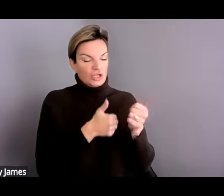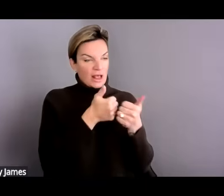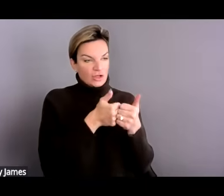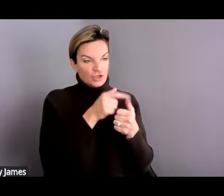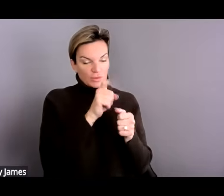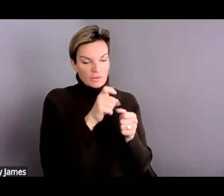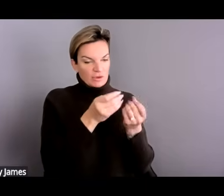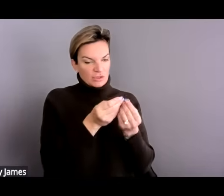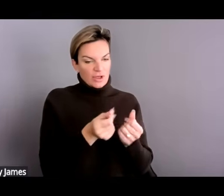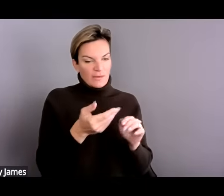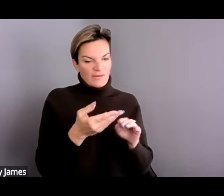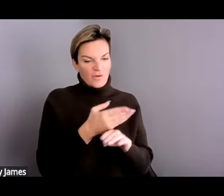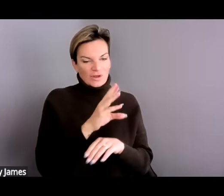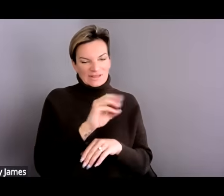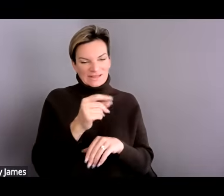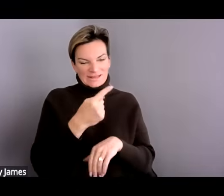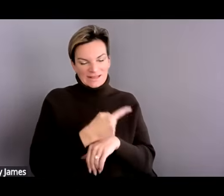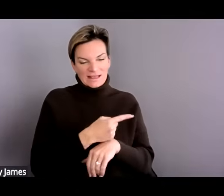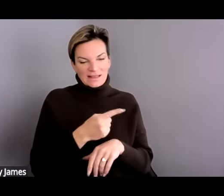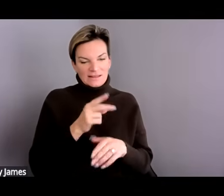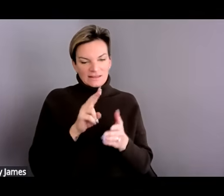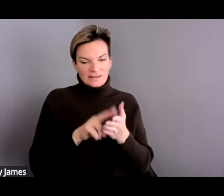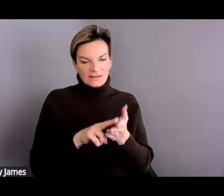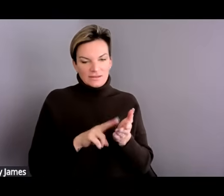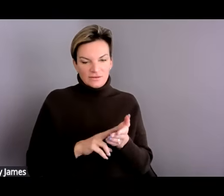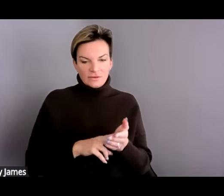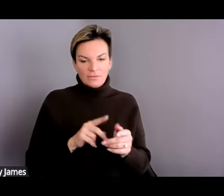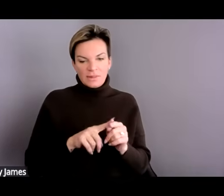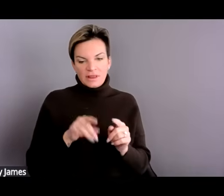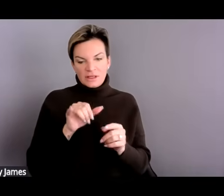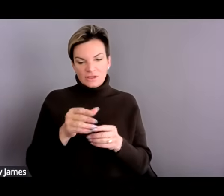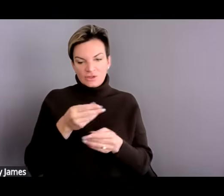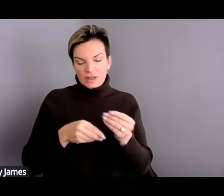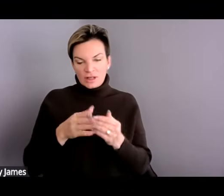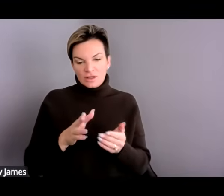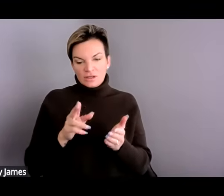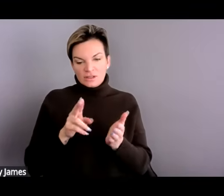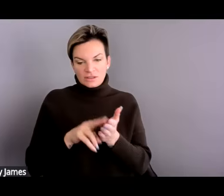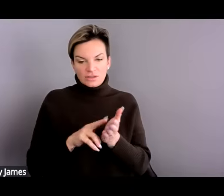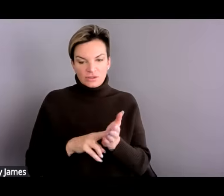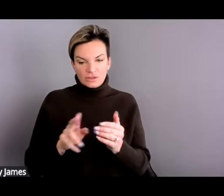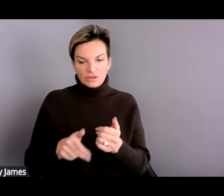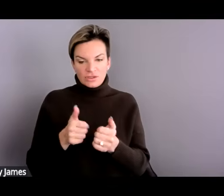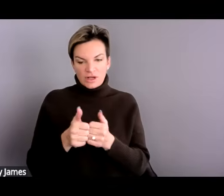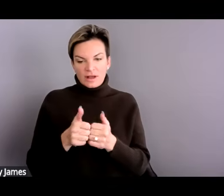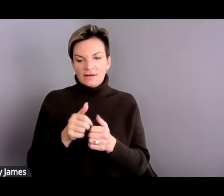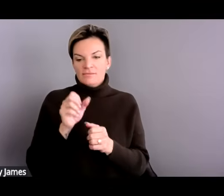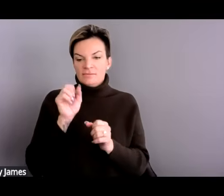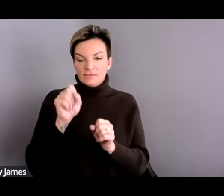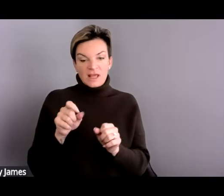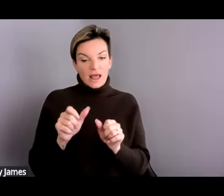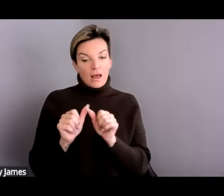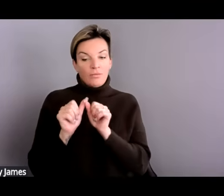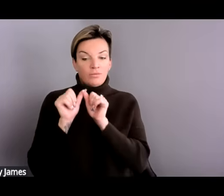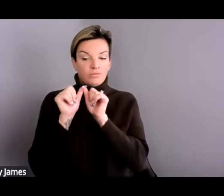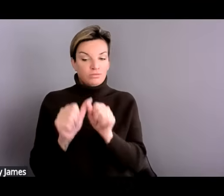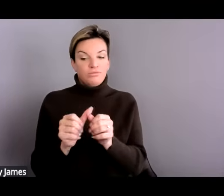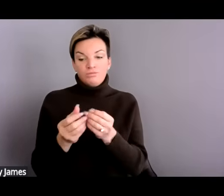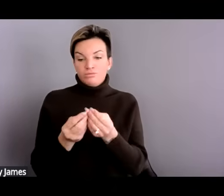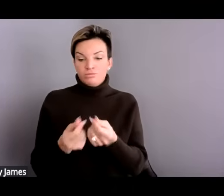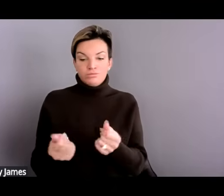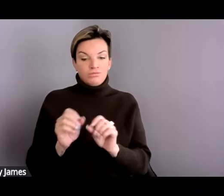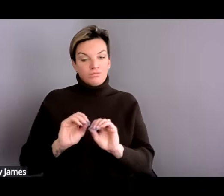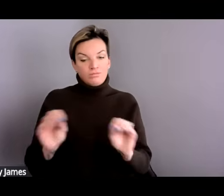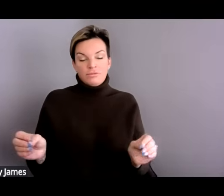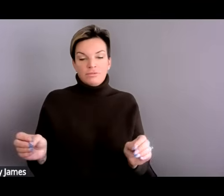election, but that circulator signature challenges can go unresolved indefinitely. And make